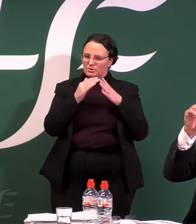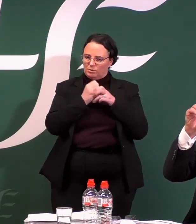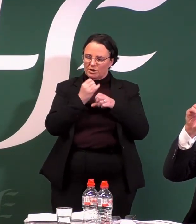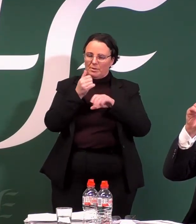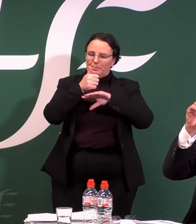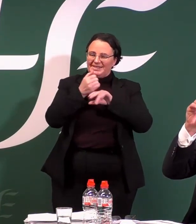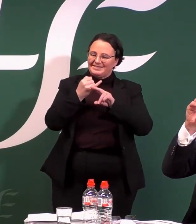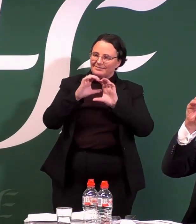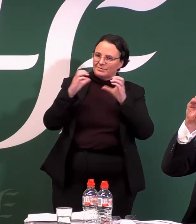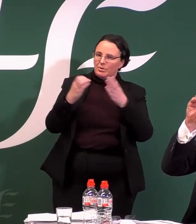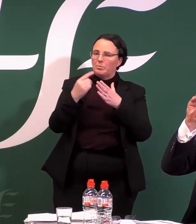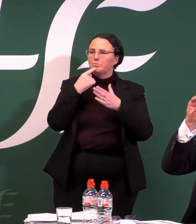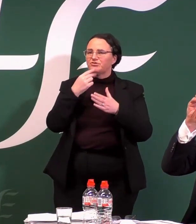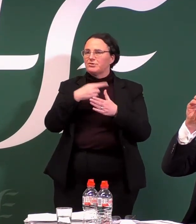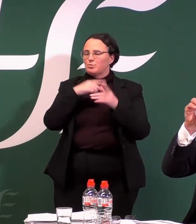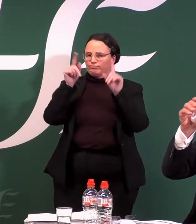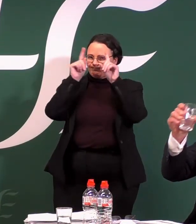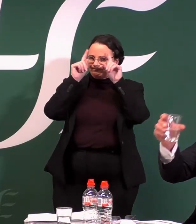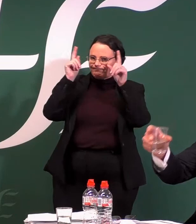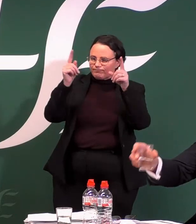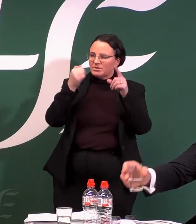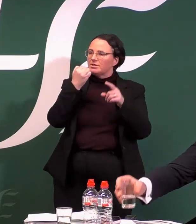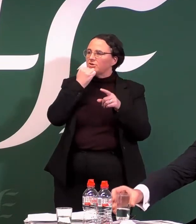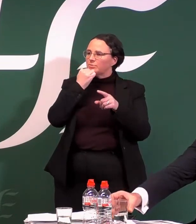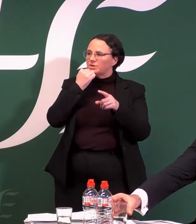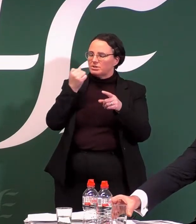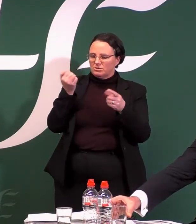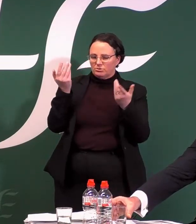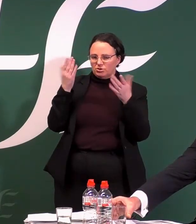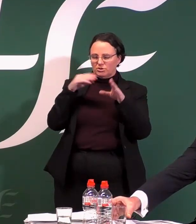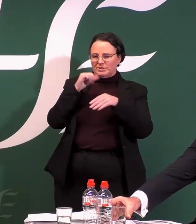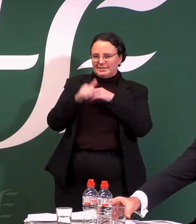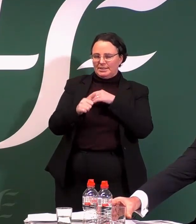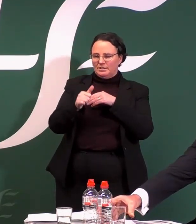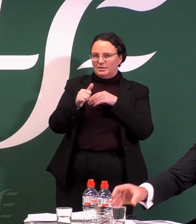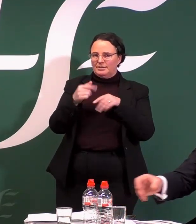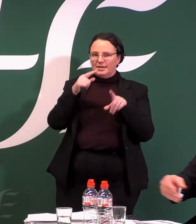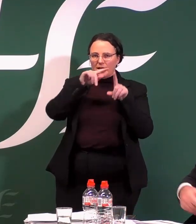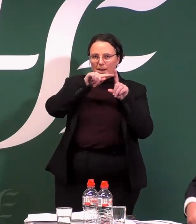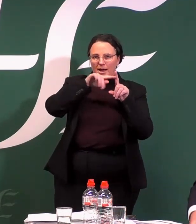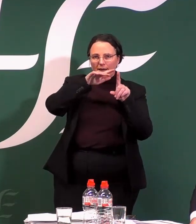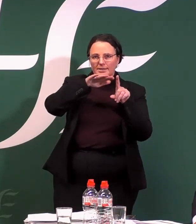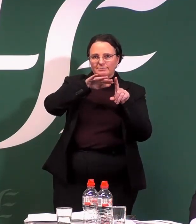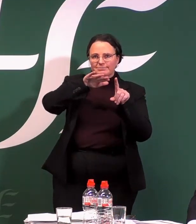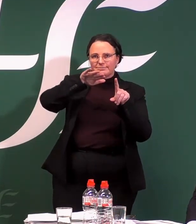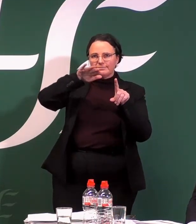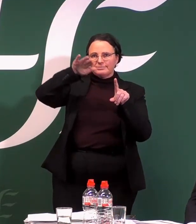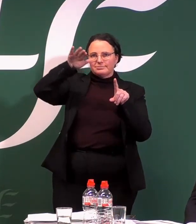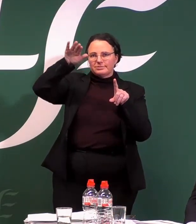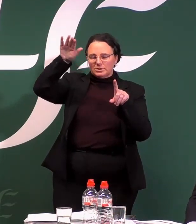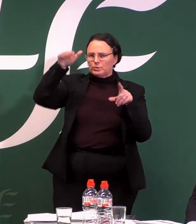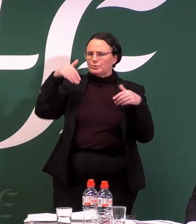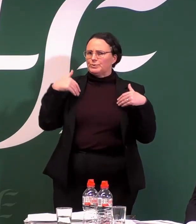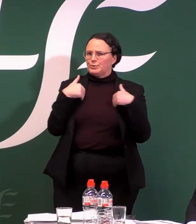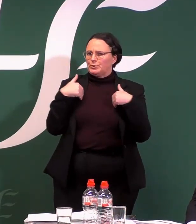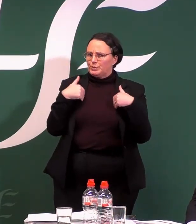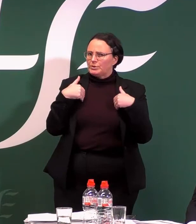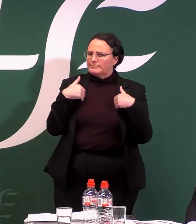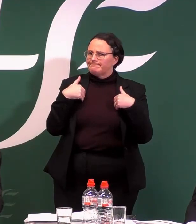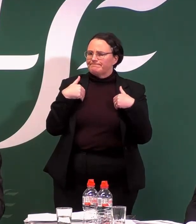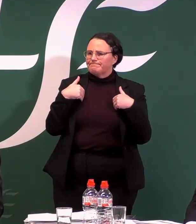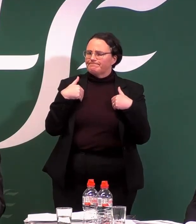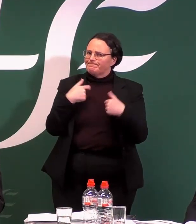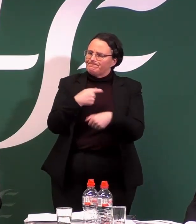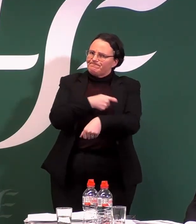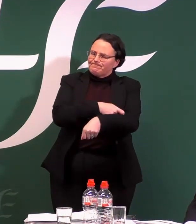actually know, and yet the figures that you're showing us today, the one group that we should be worried about, the graph that's rising at the most worrying rate, or the troubling rise,